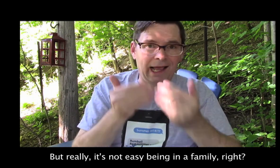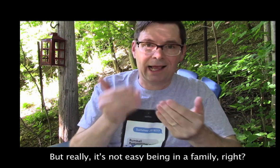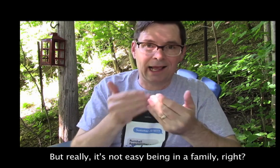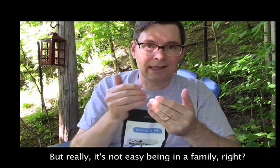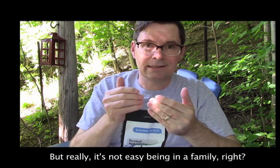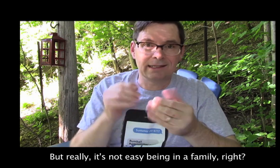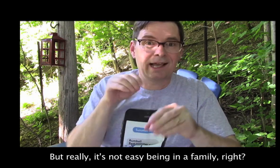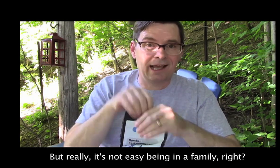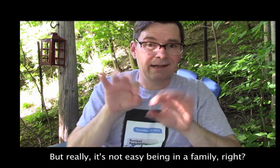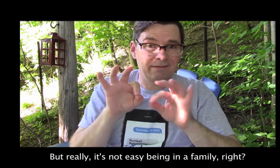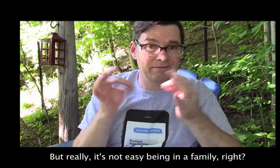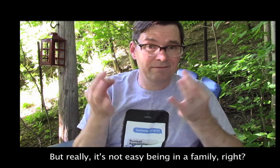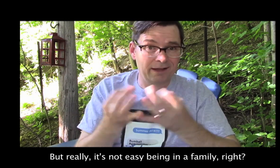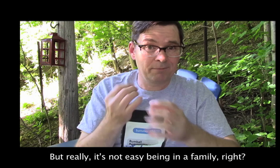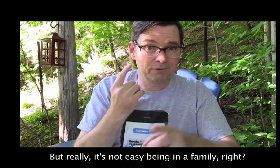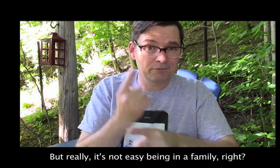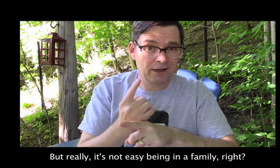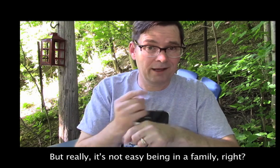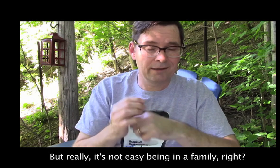But really, it's not easy in a family, right?